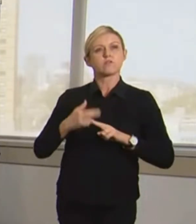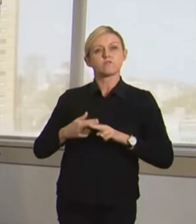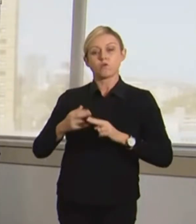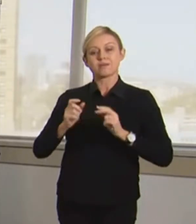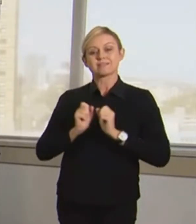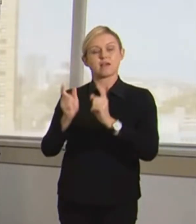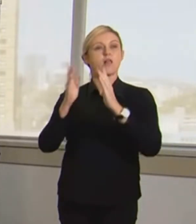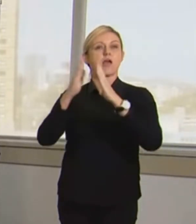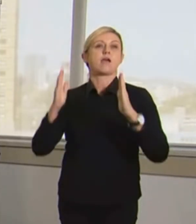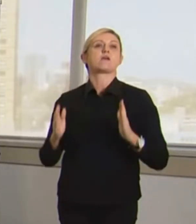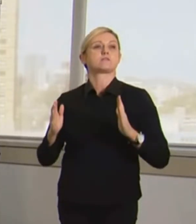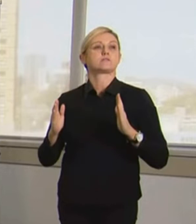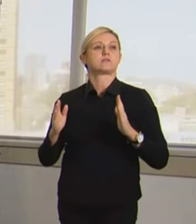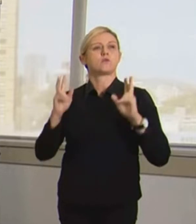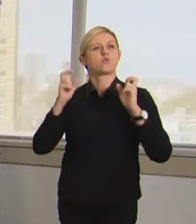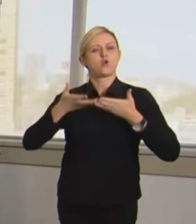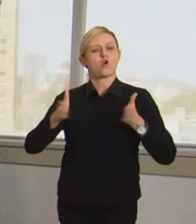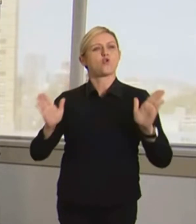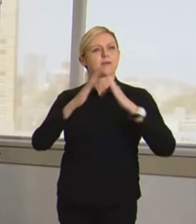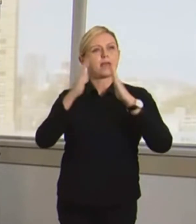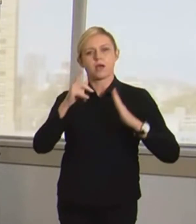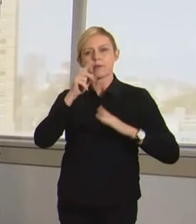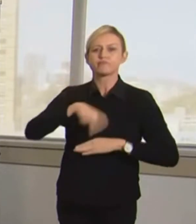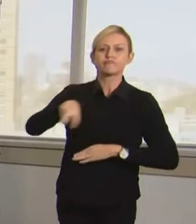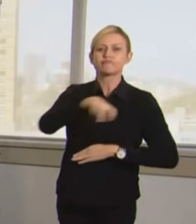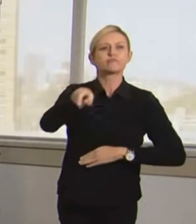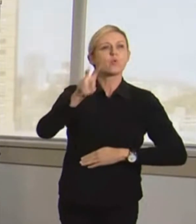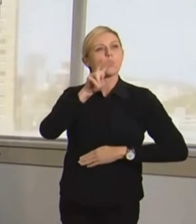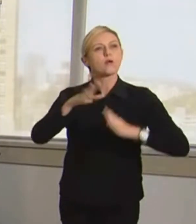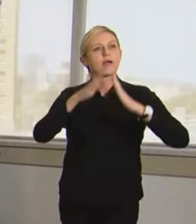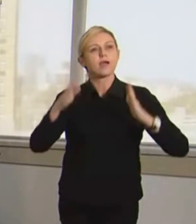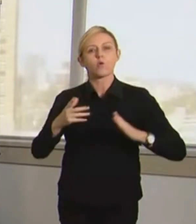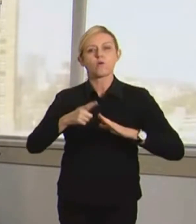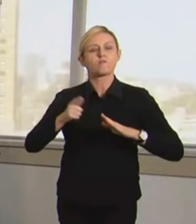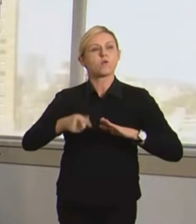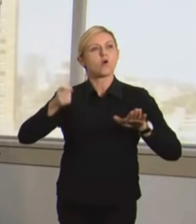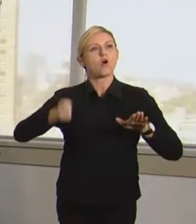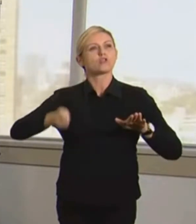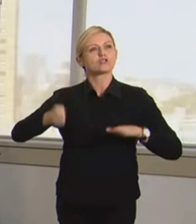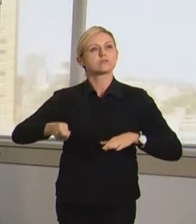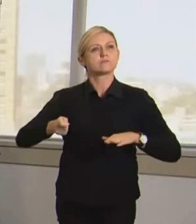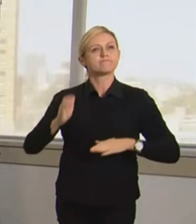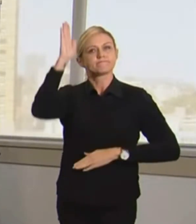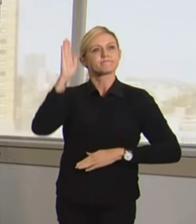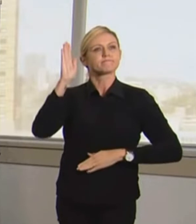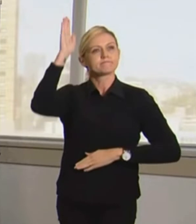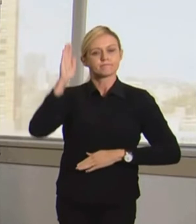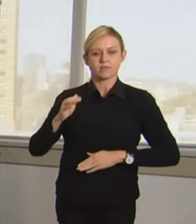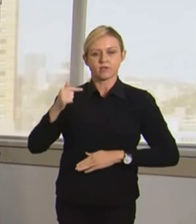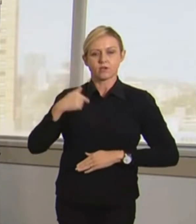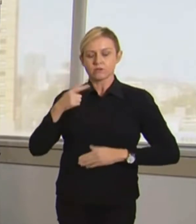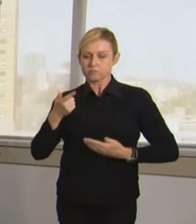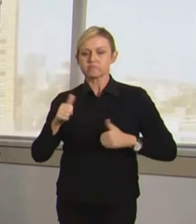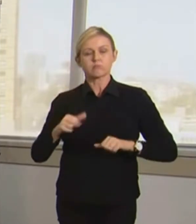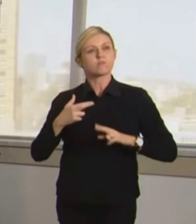to see what we can do to provide greater capacity for more people to come in and see properties, but to do it in a way that